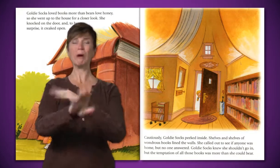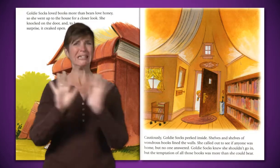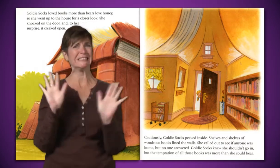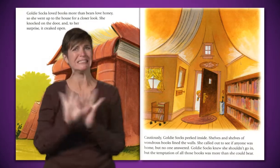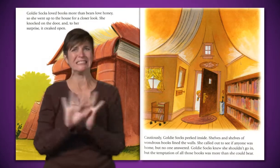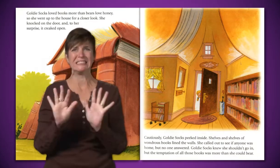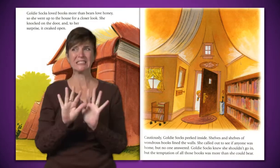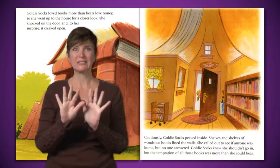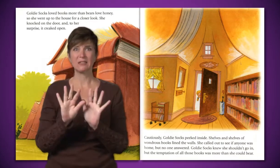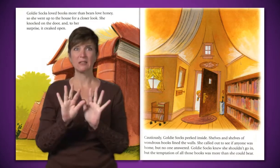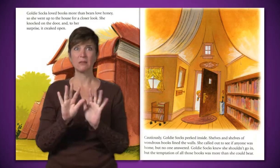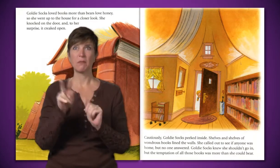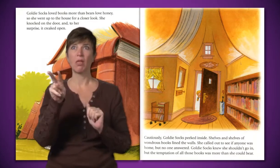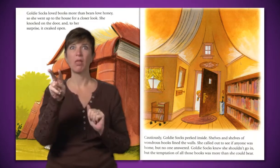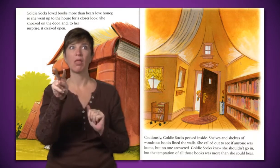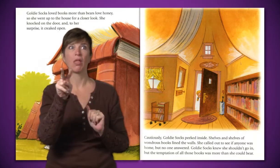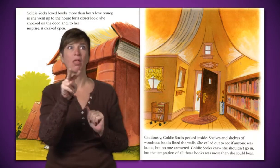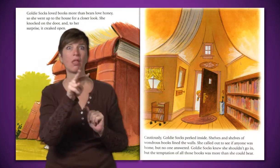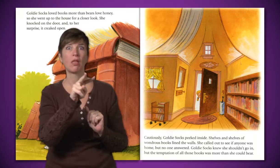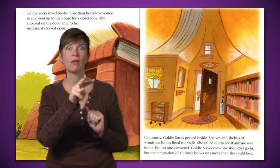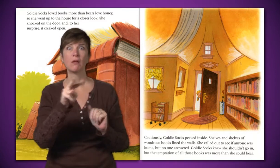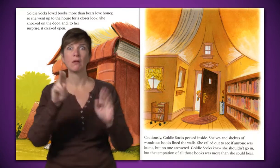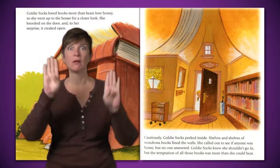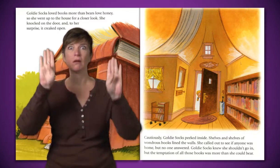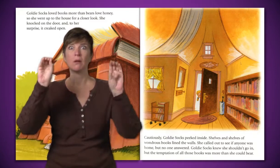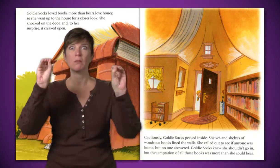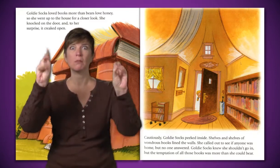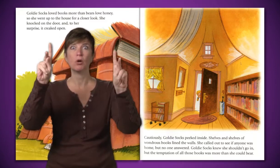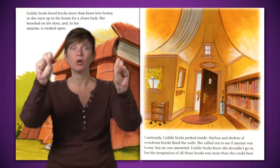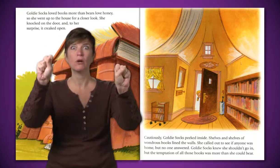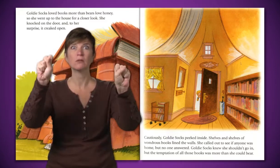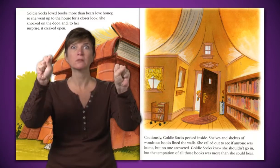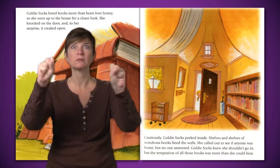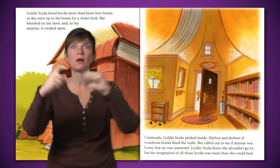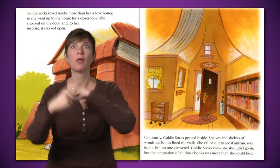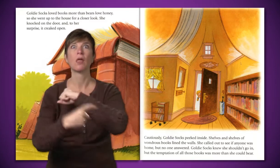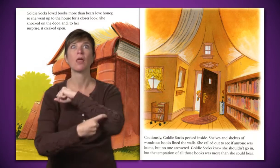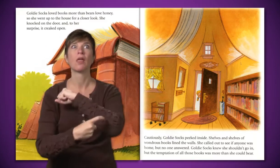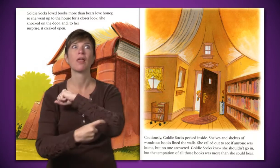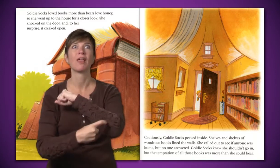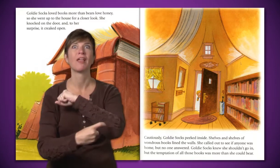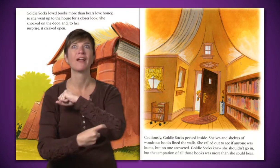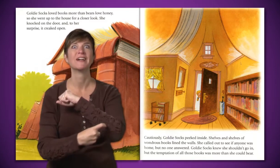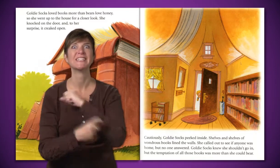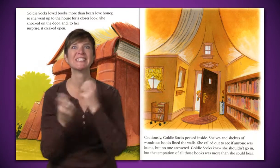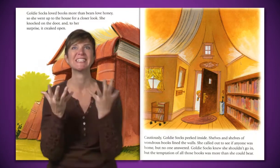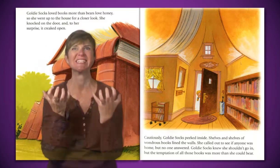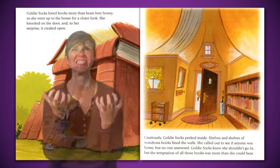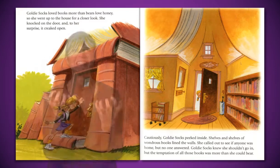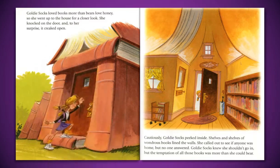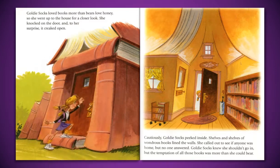she shouldn't go in, but the temptation of all those books was more than she could